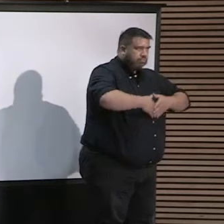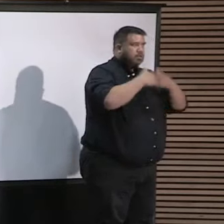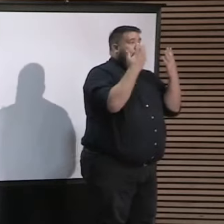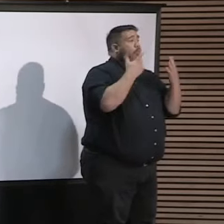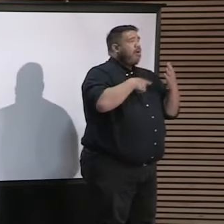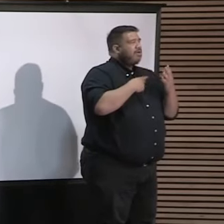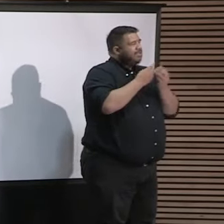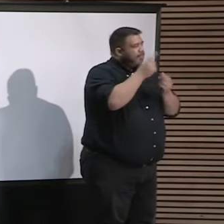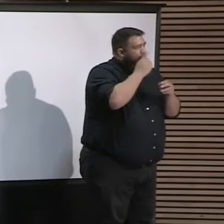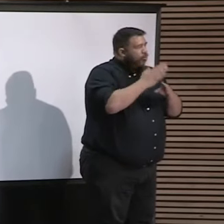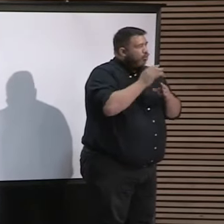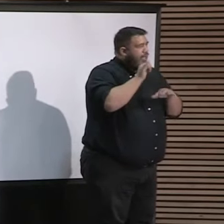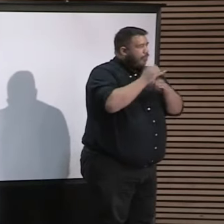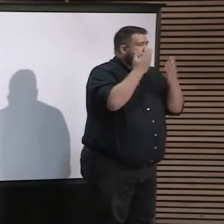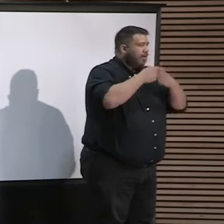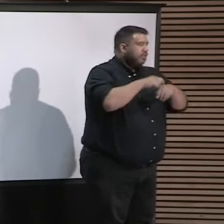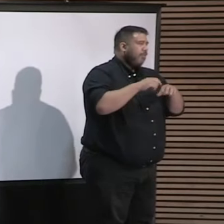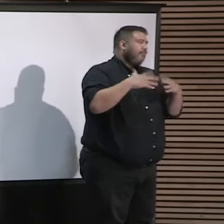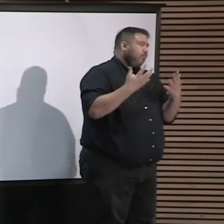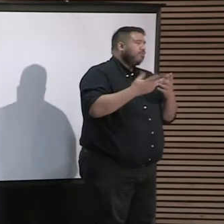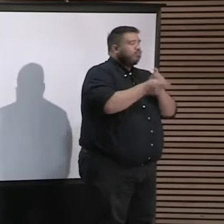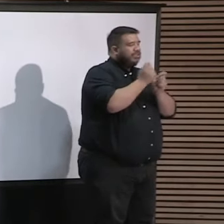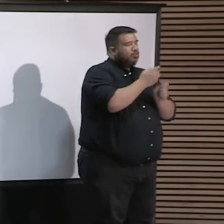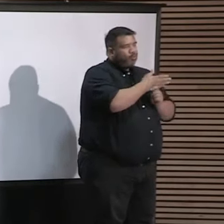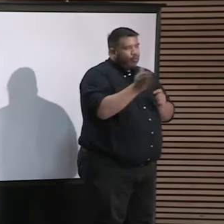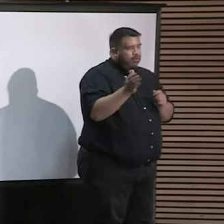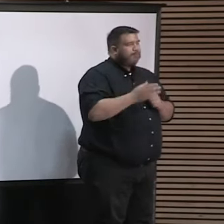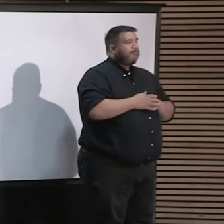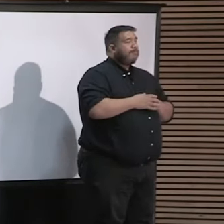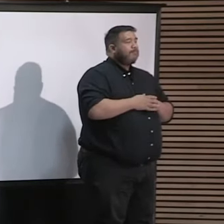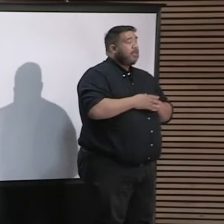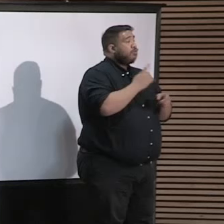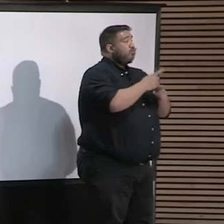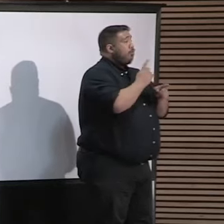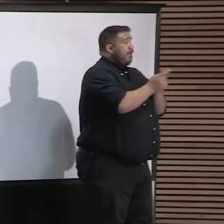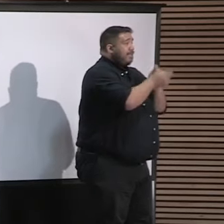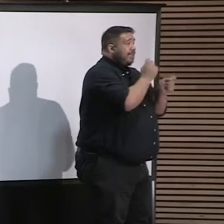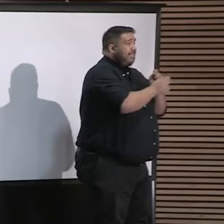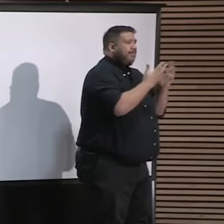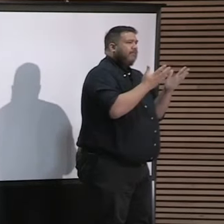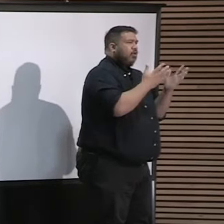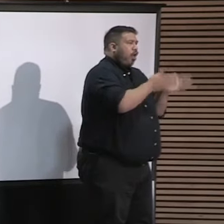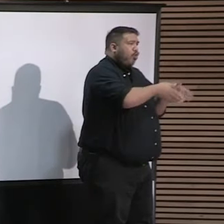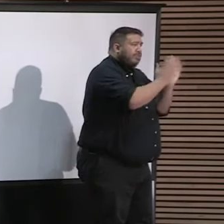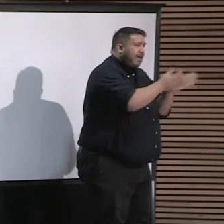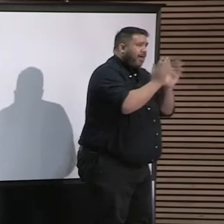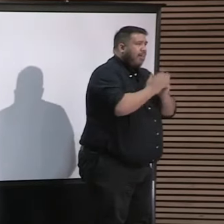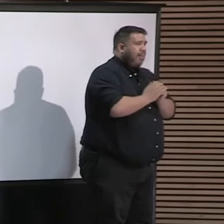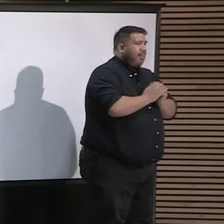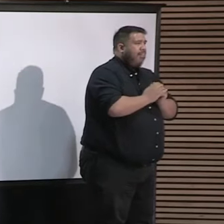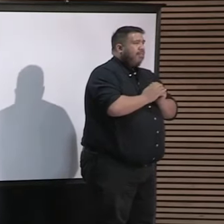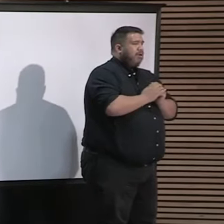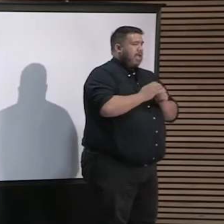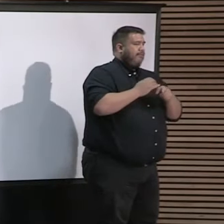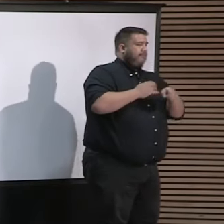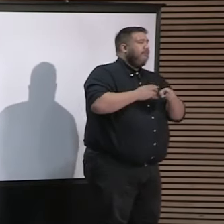shift workers. With regard to testing in MIQ facilities, and again I note that Dr. Woods and Air Commodore Webb are here